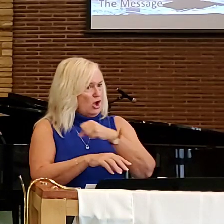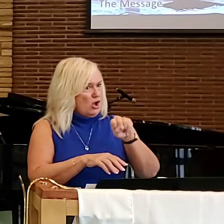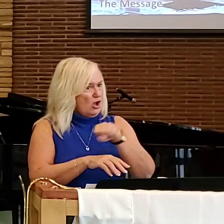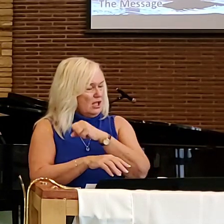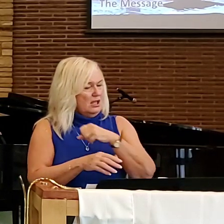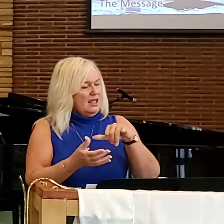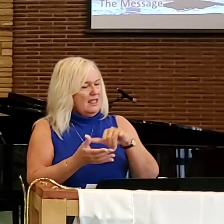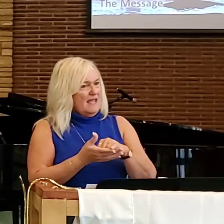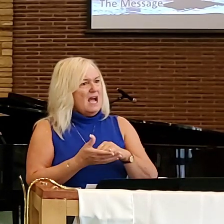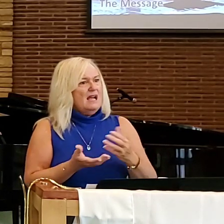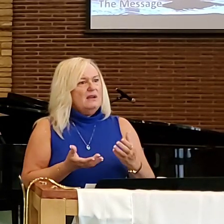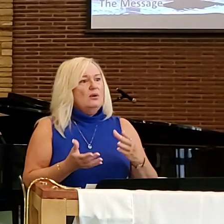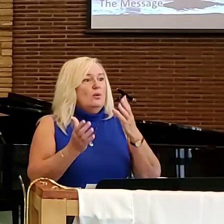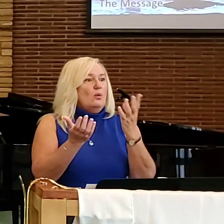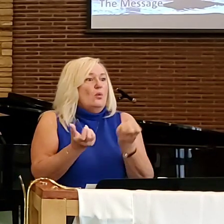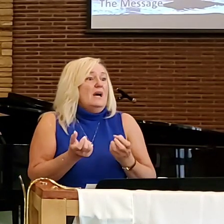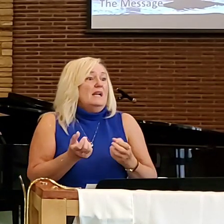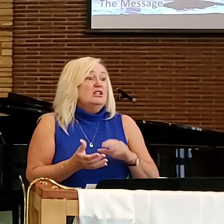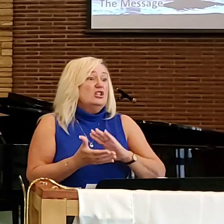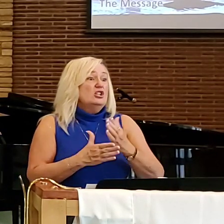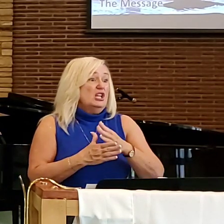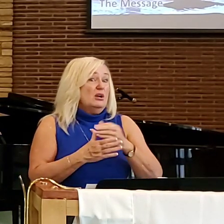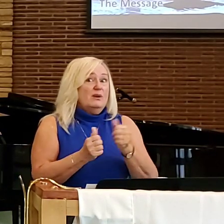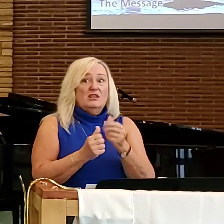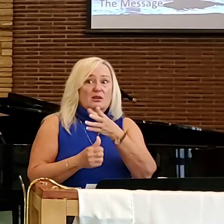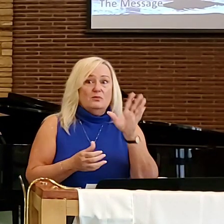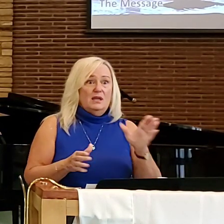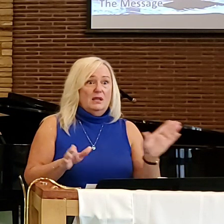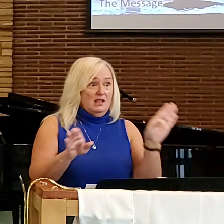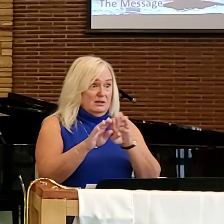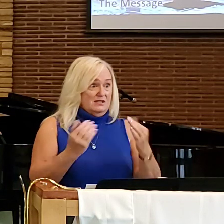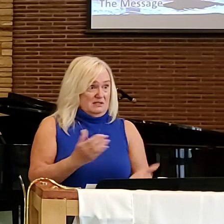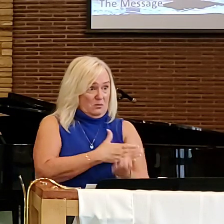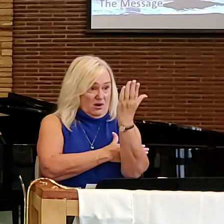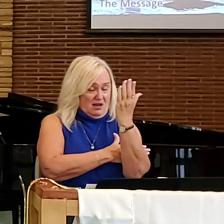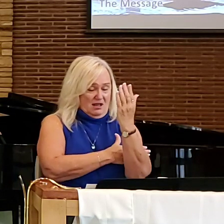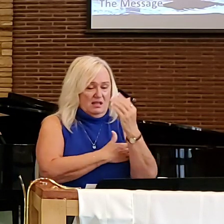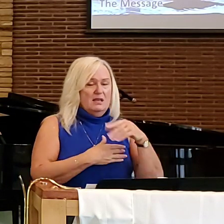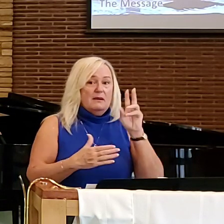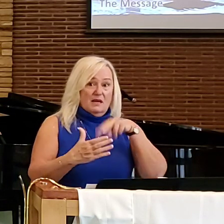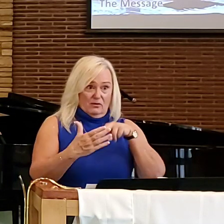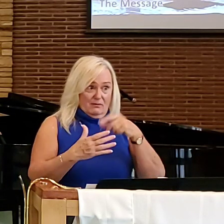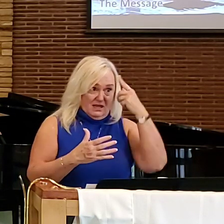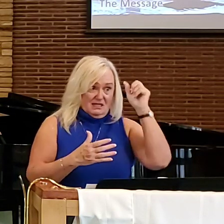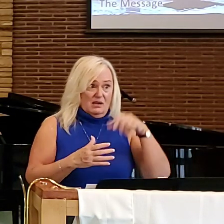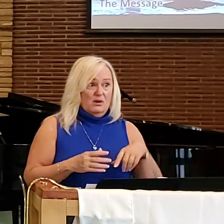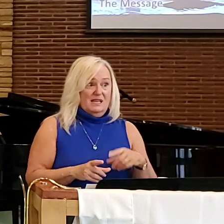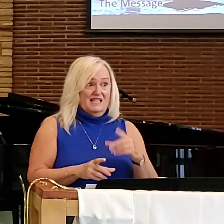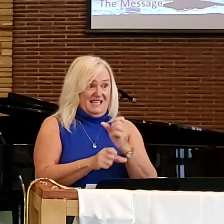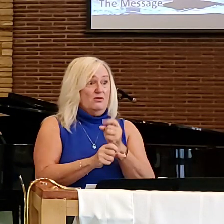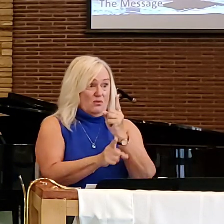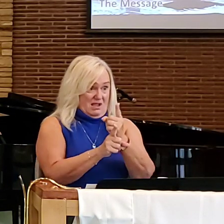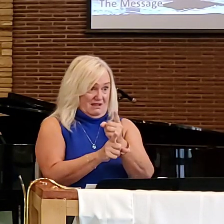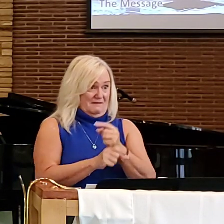that I want to share with you as we close this morning. I'm going to read it because I want to get it right.